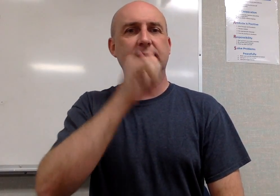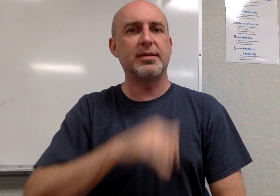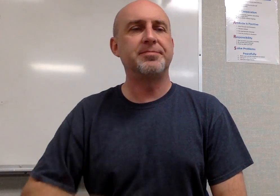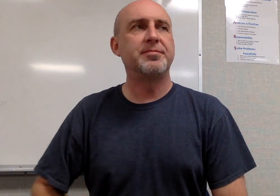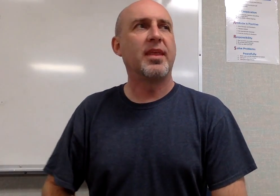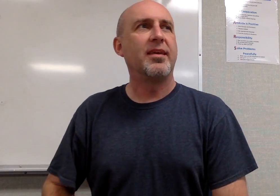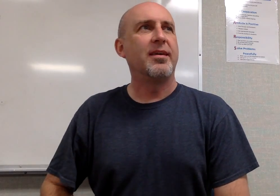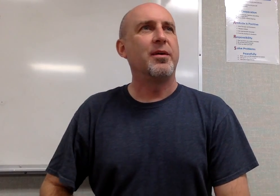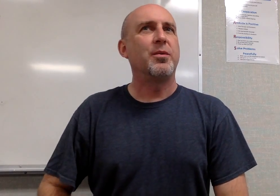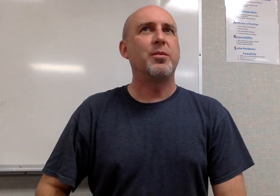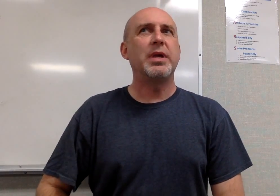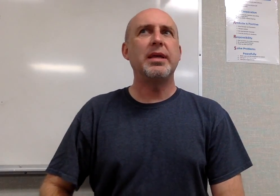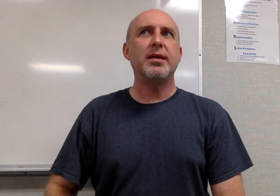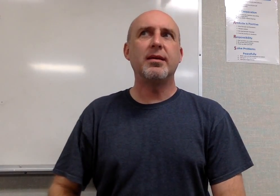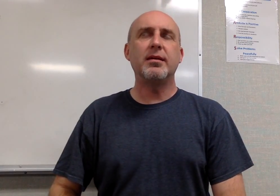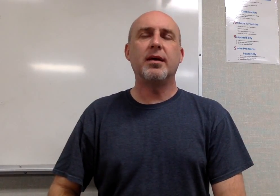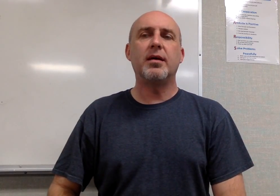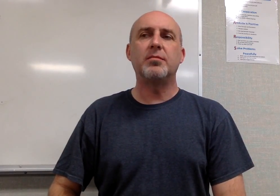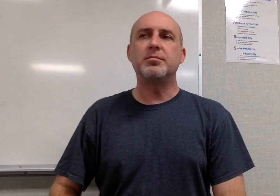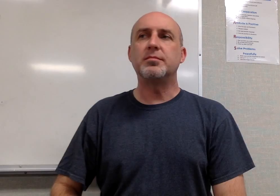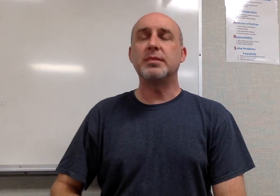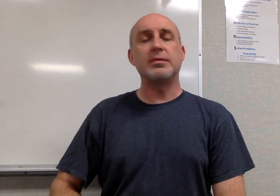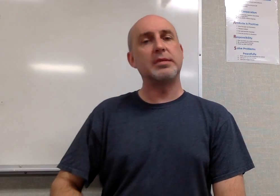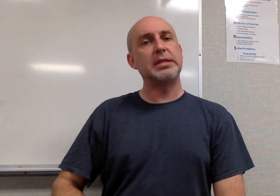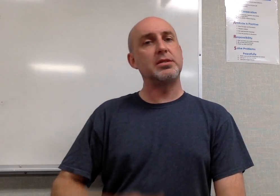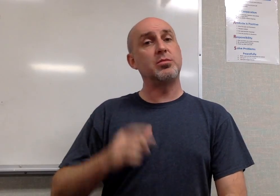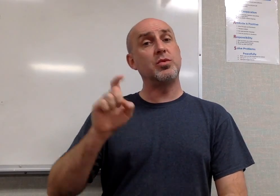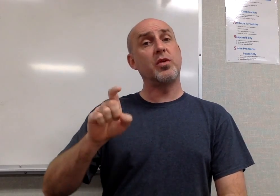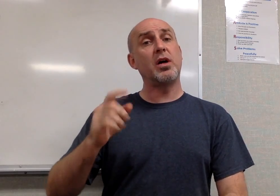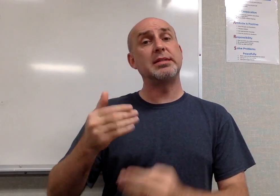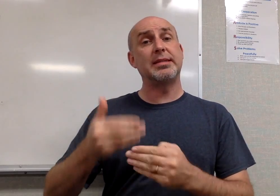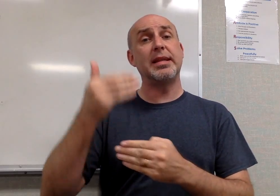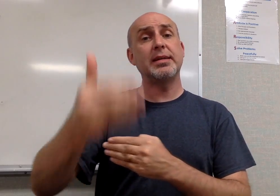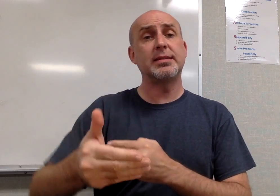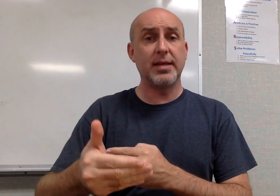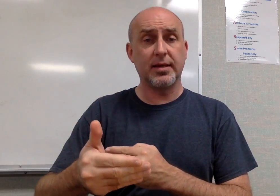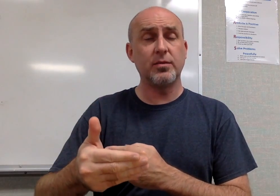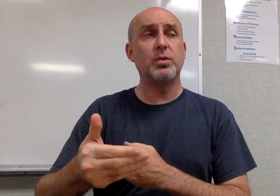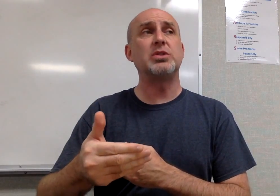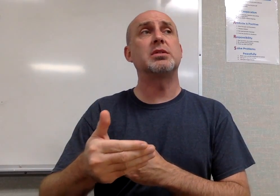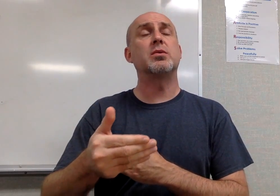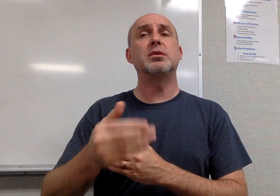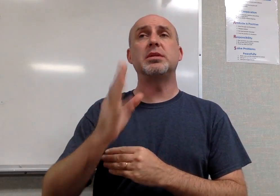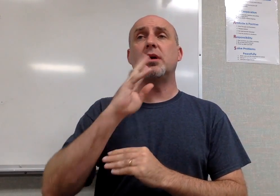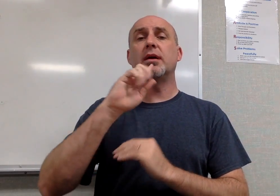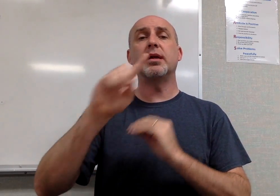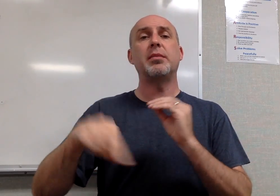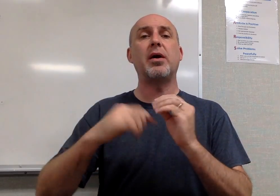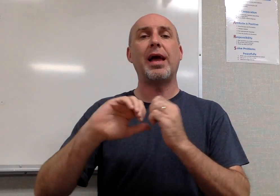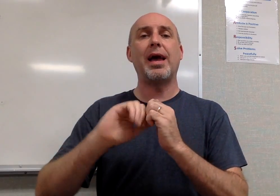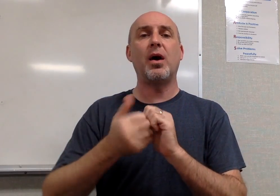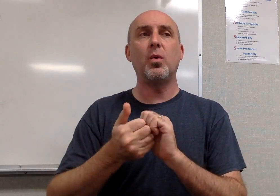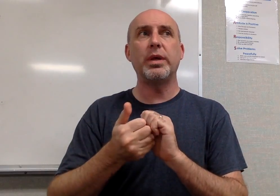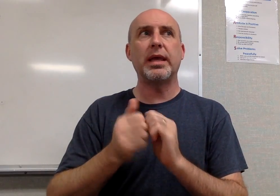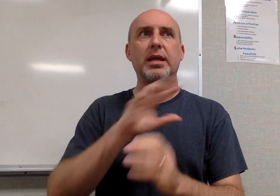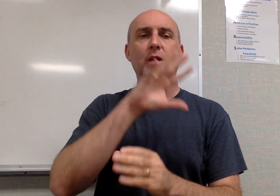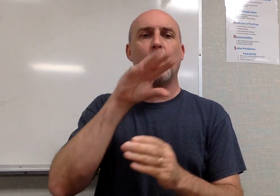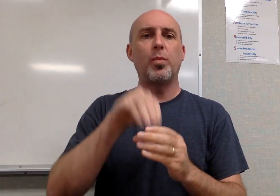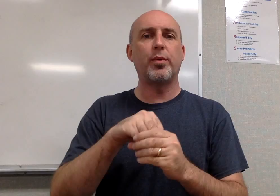silly. We need to move on to the next thing, which is going to be talking about how we can